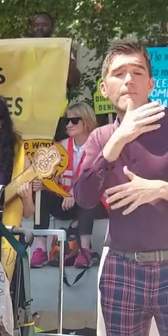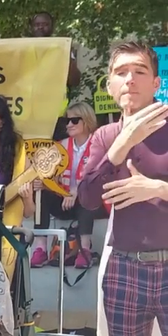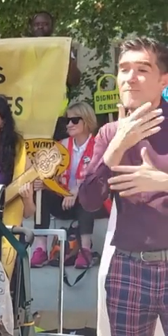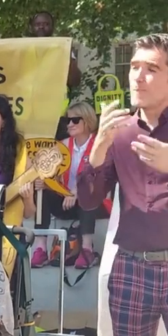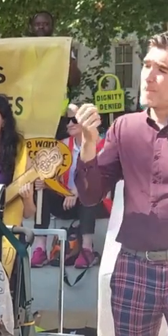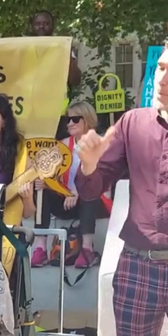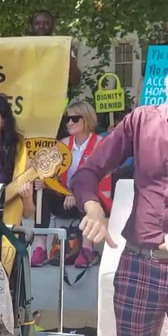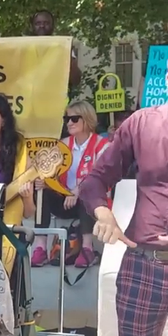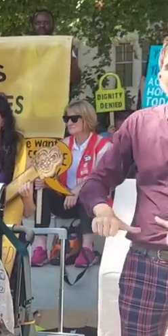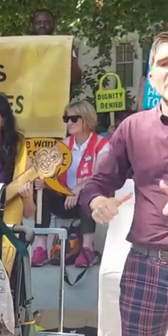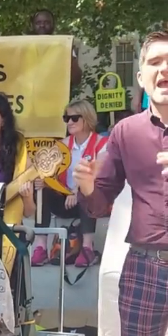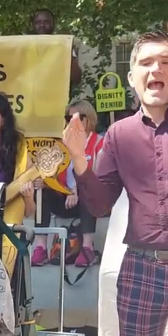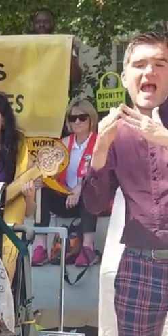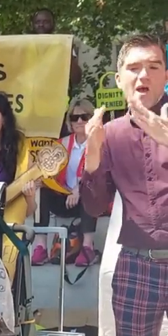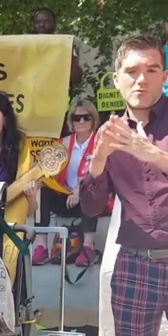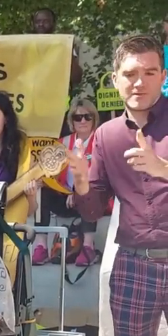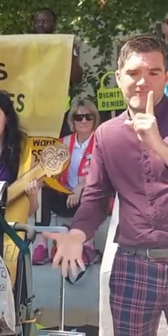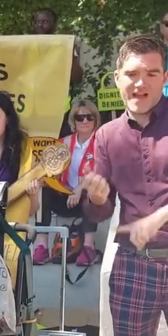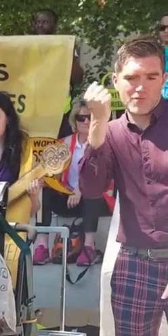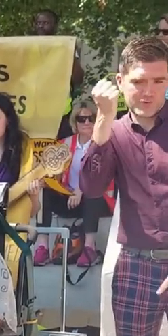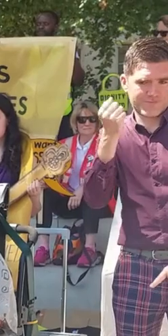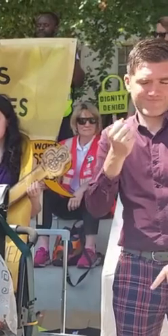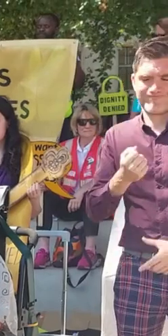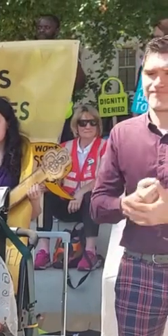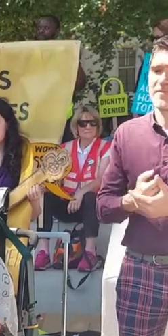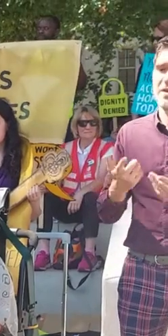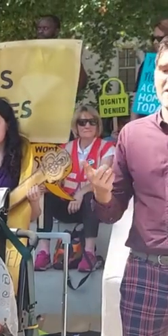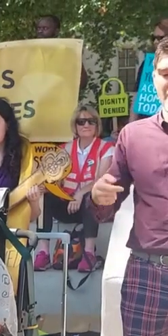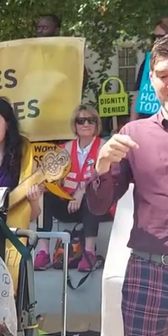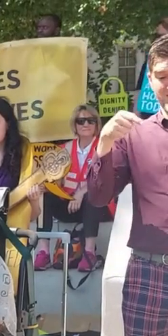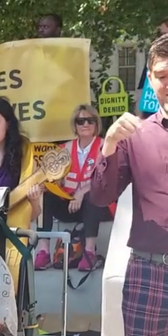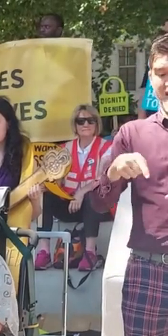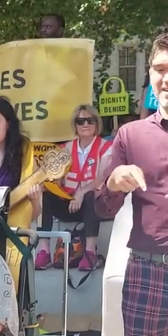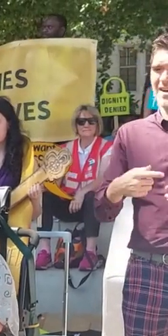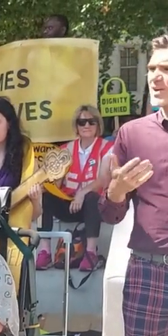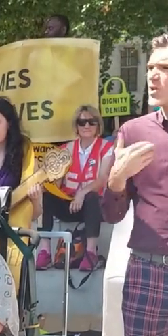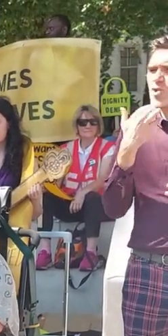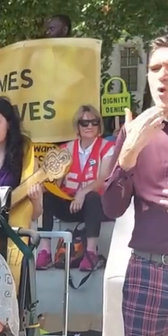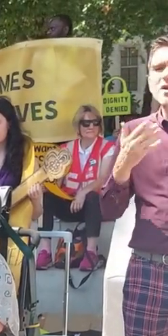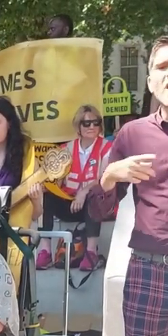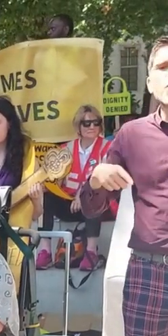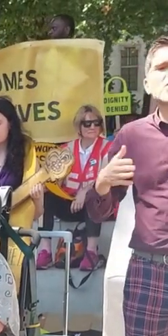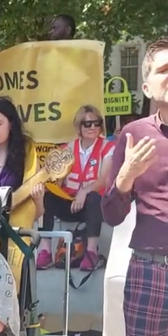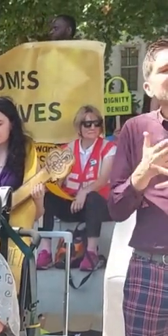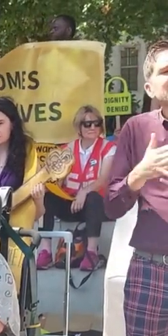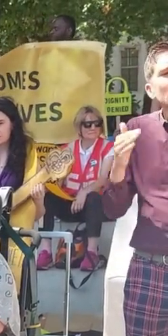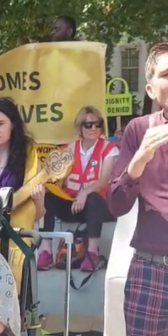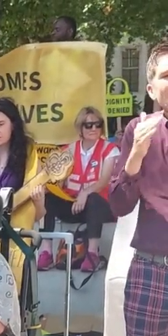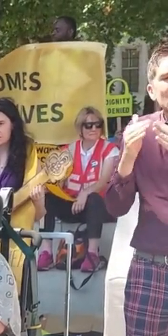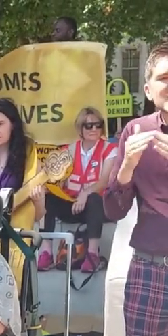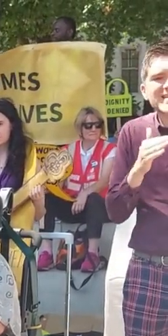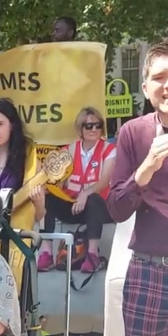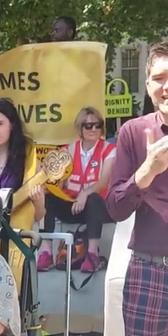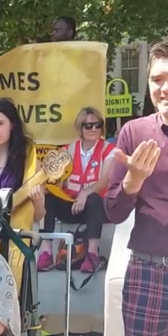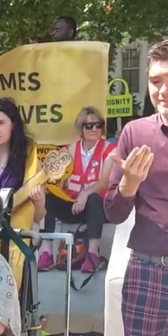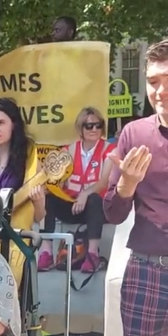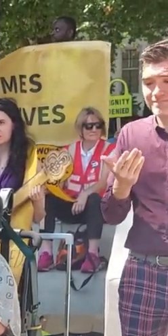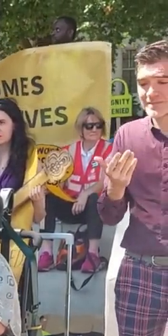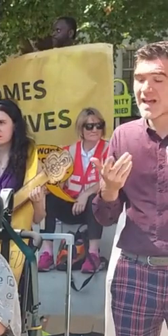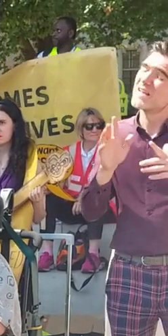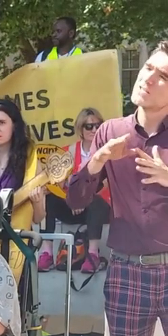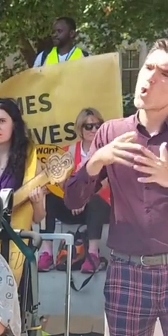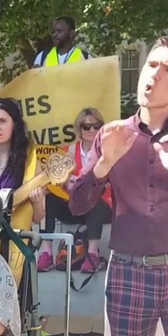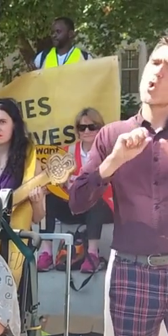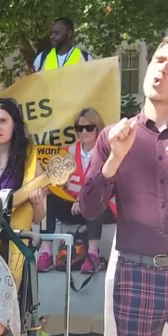was found. During this time, due to the severe lack of wheelchair accessible housing, which I would say is more the fault of